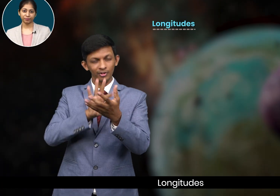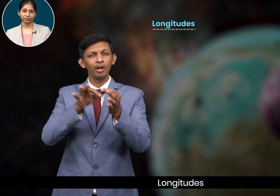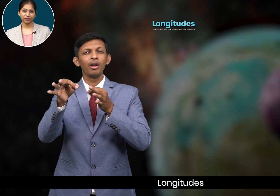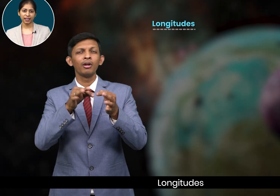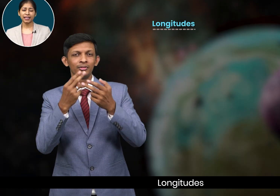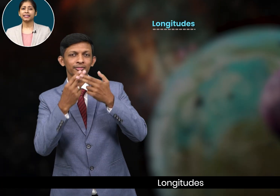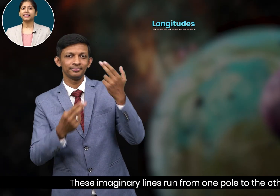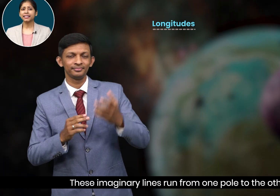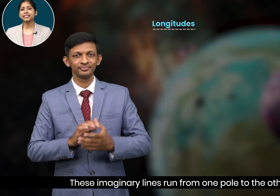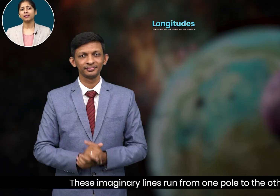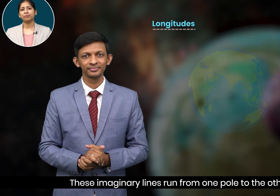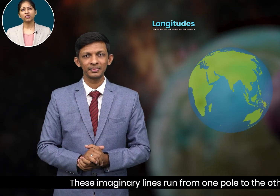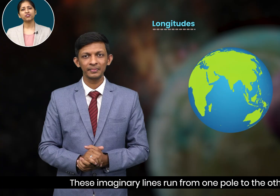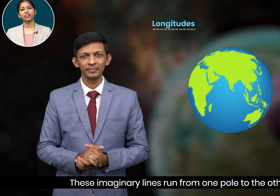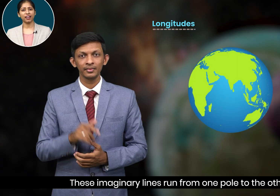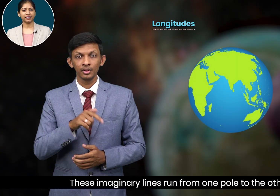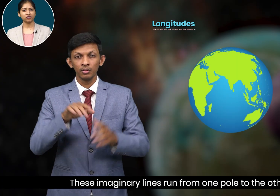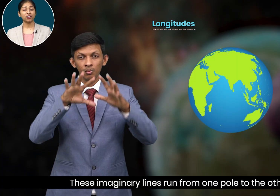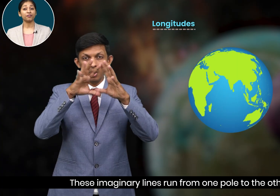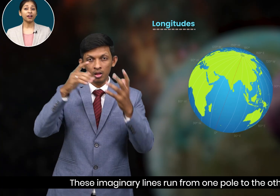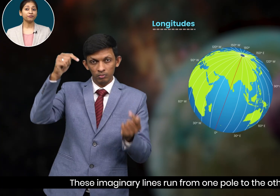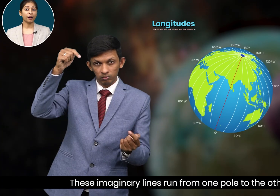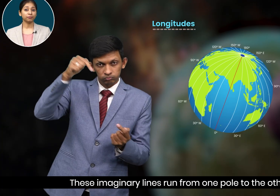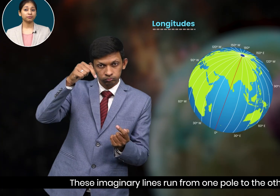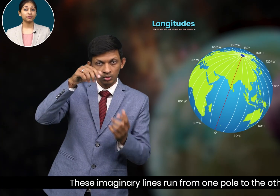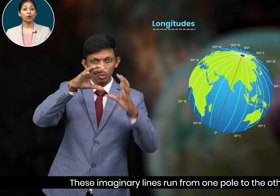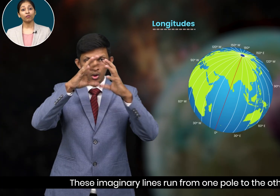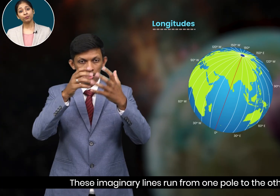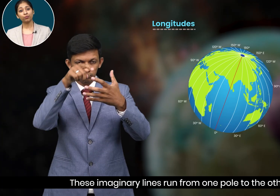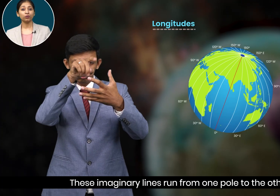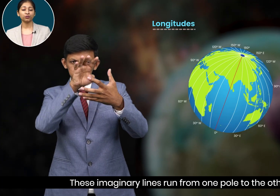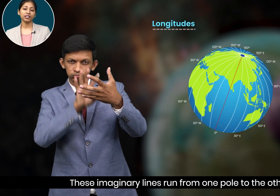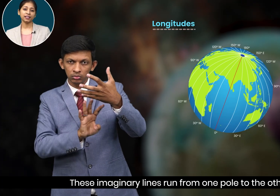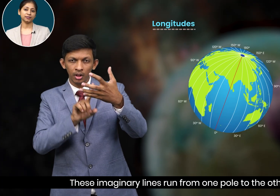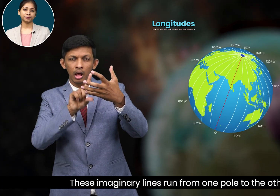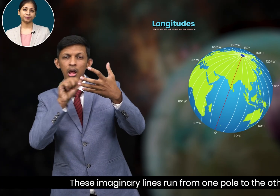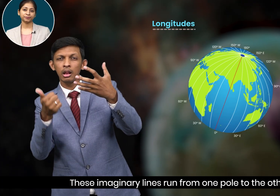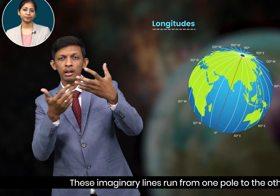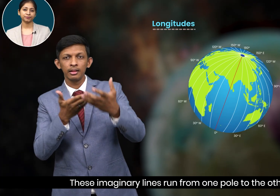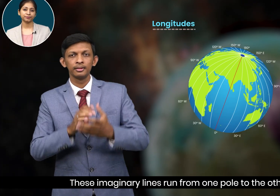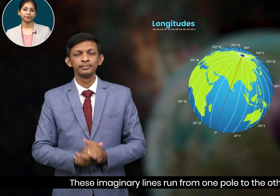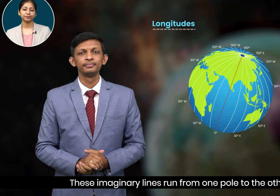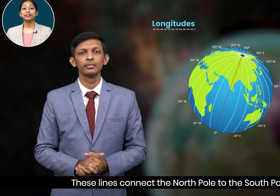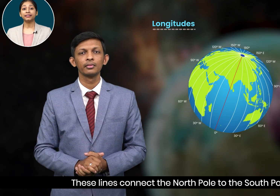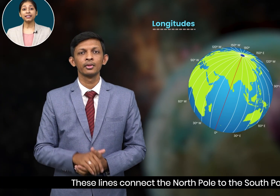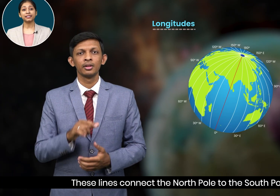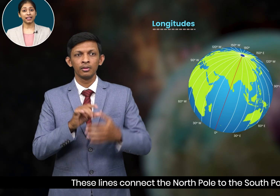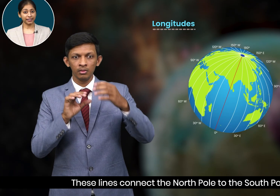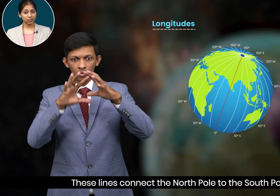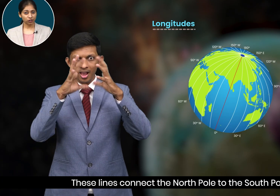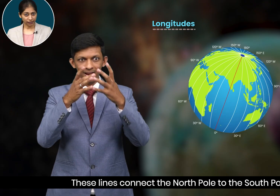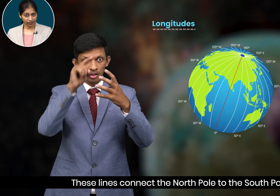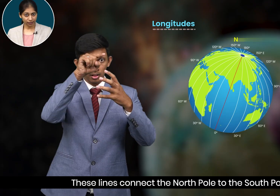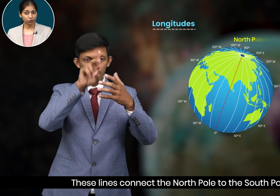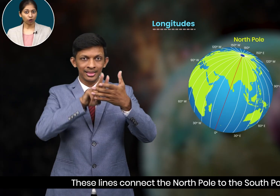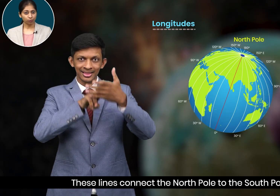Longitudes. These imaginary lines run from one pole to the other. These